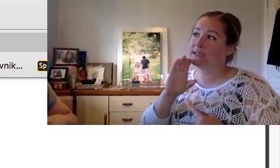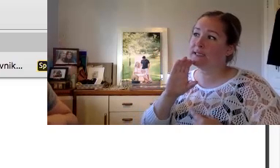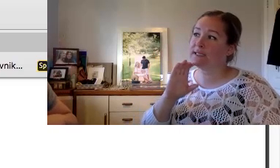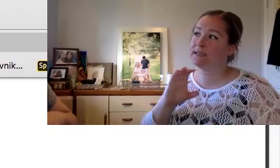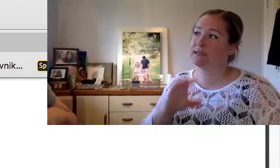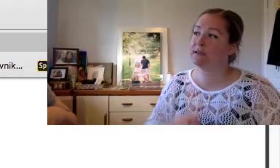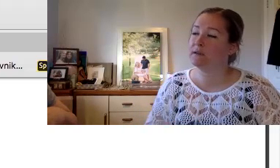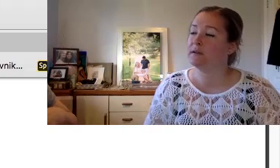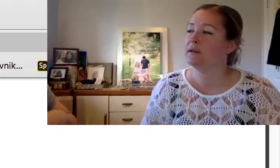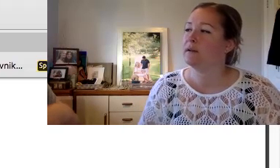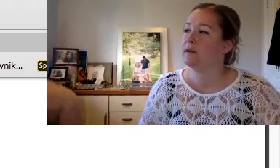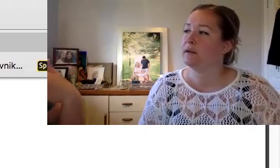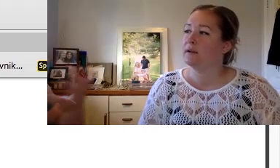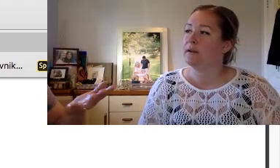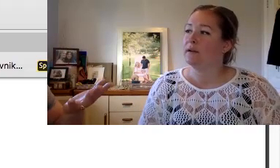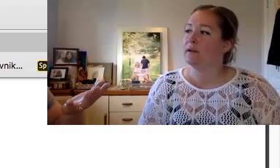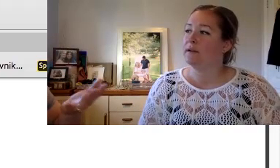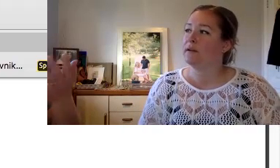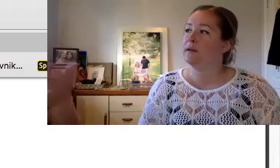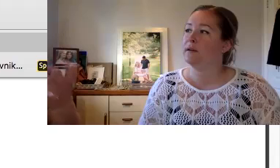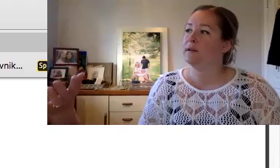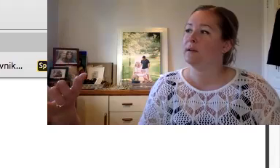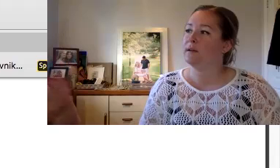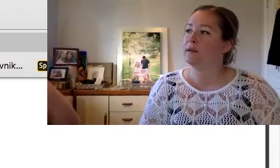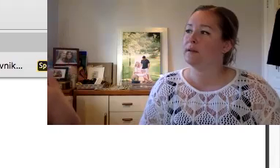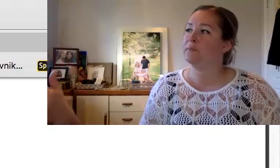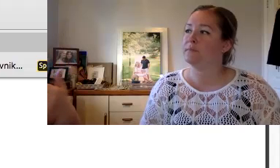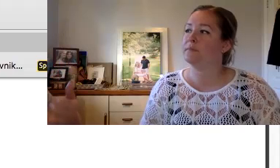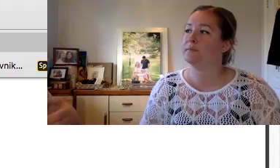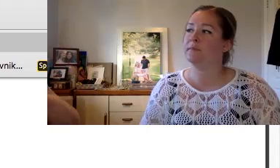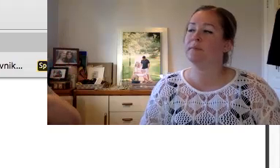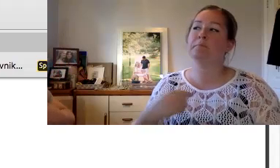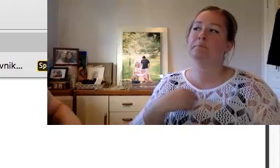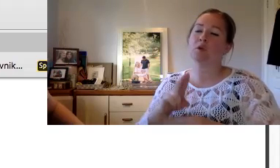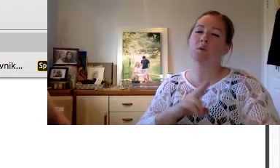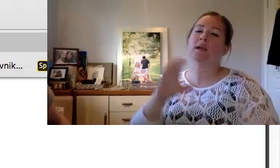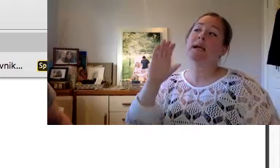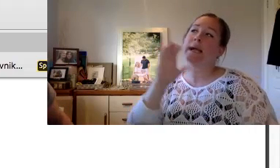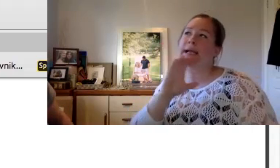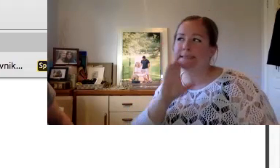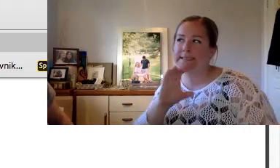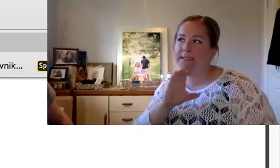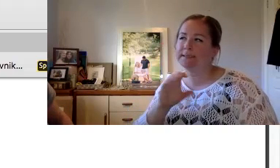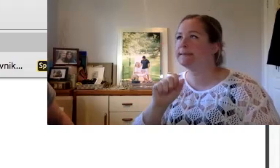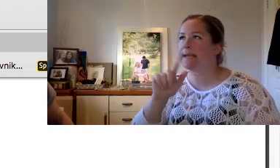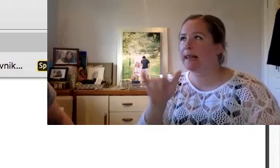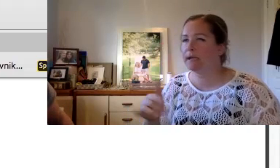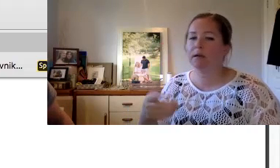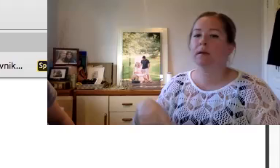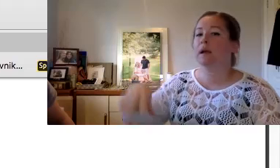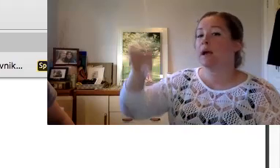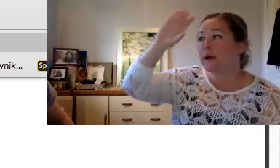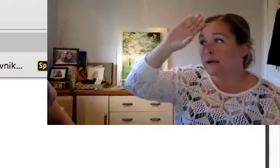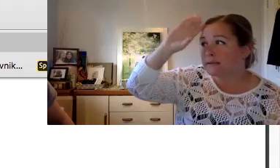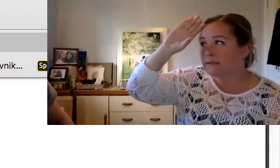when you say cousin, you'd say my cousin Sally. You automatically know it's female. For deaf, my cousin,